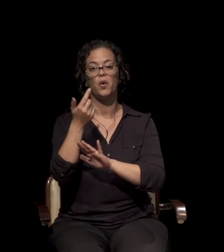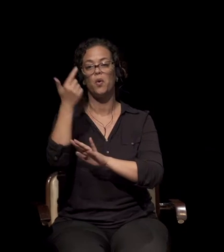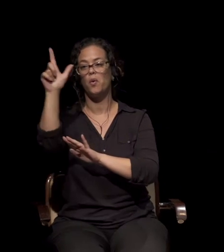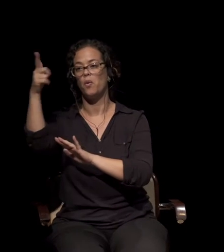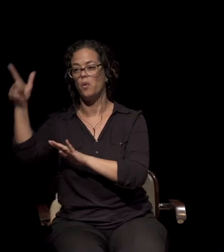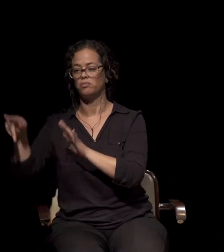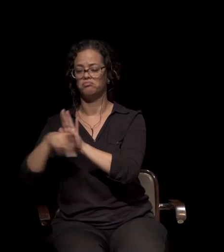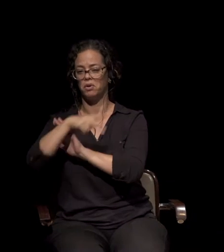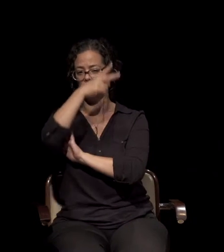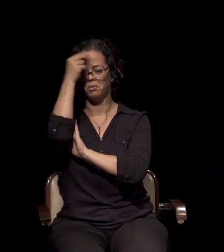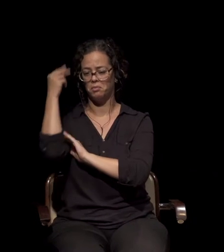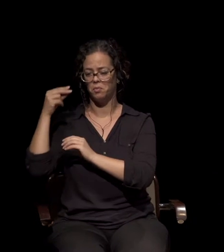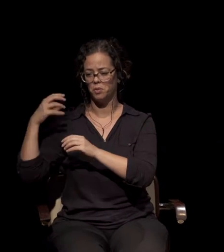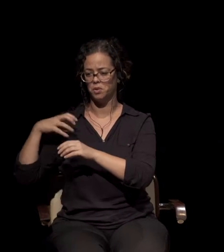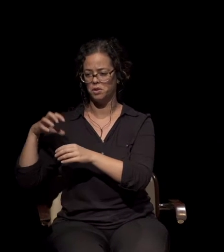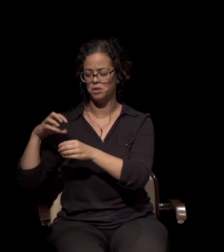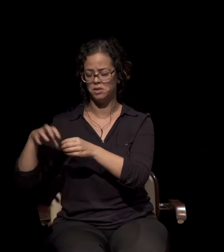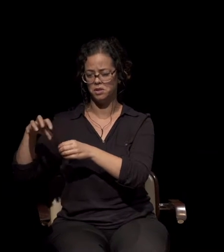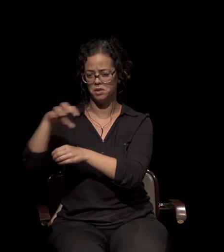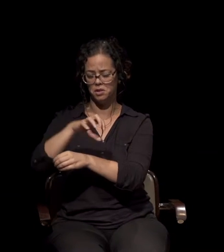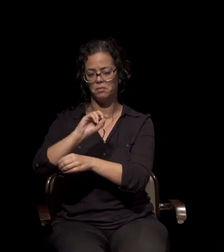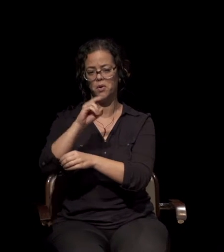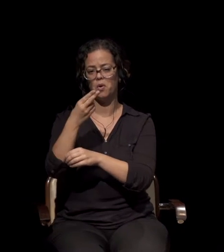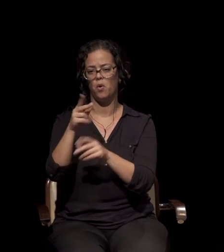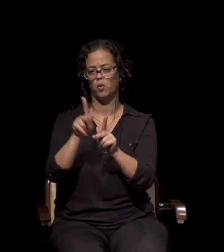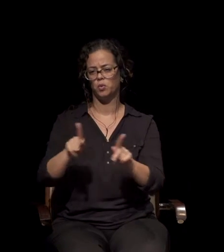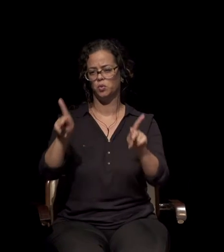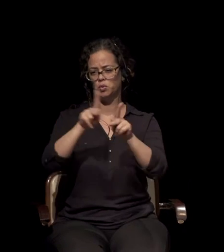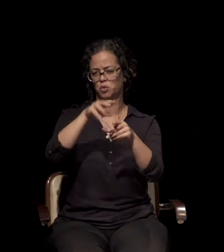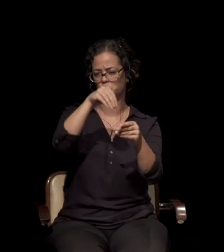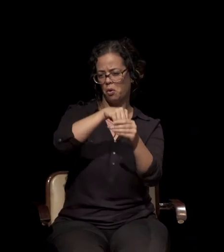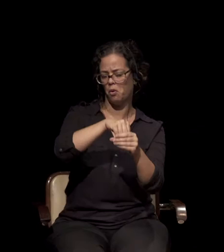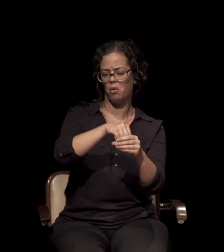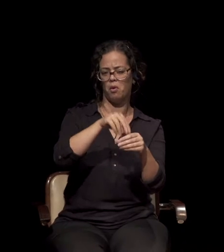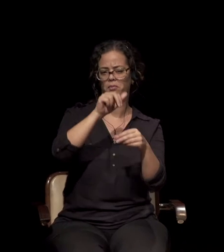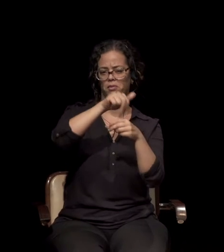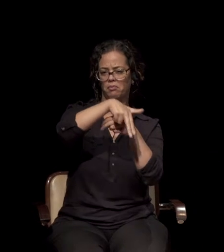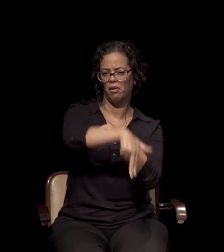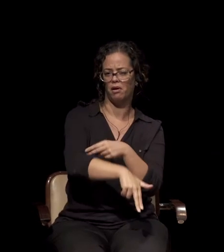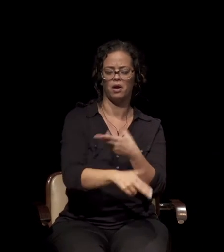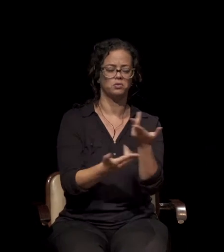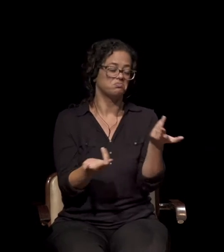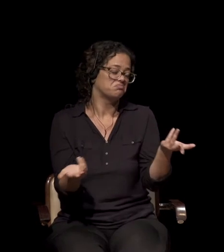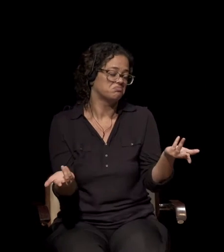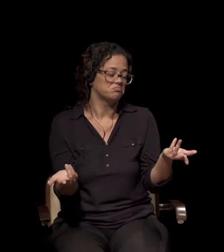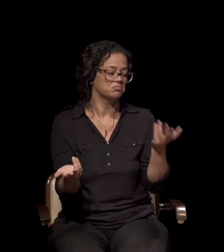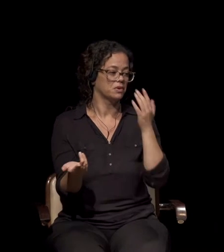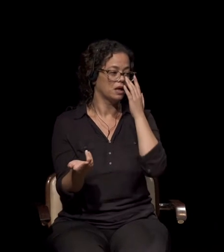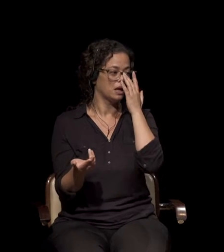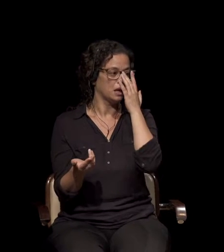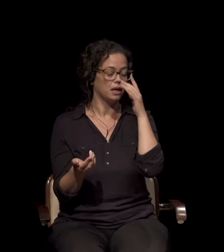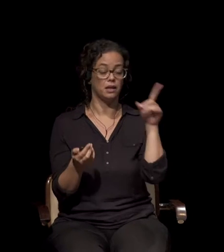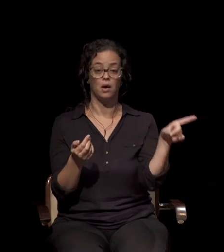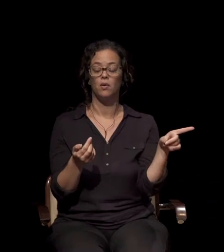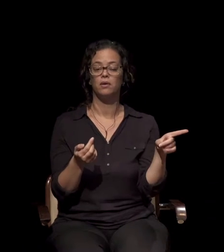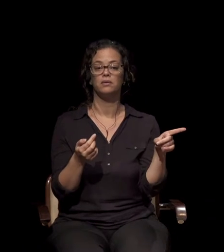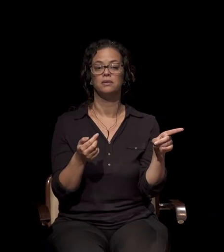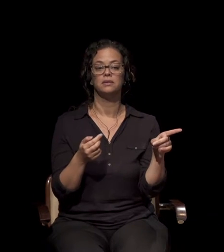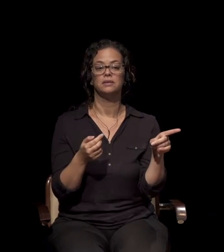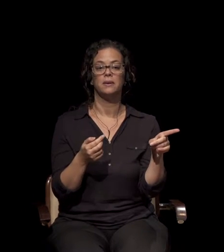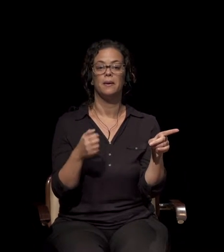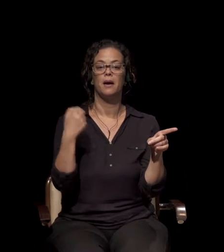municipalities, or the ones in shopping malls, this appearance does not come without socialization,